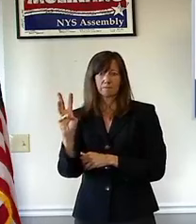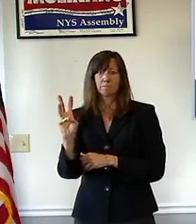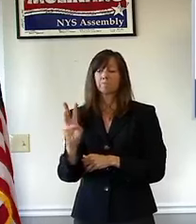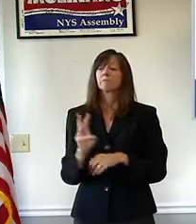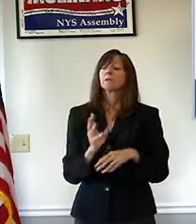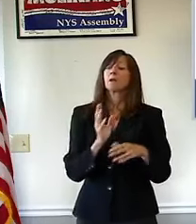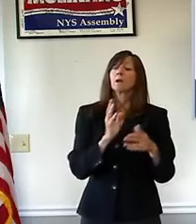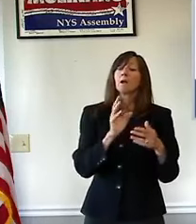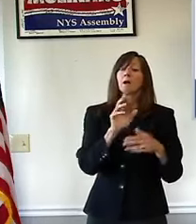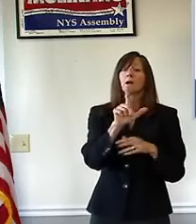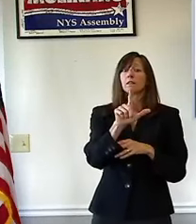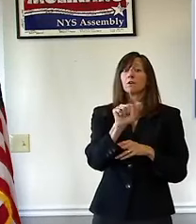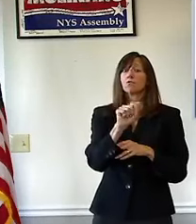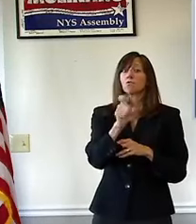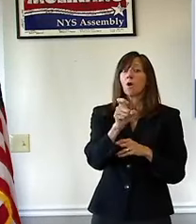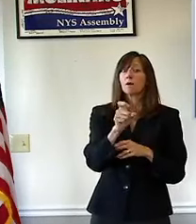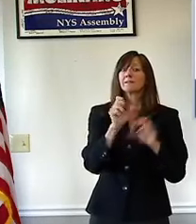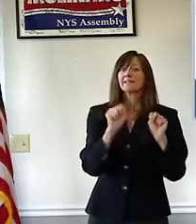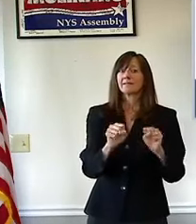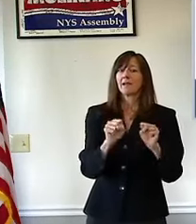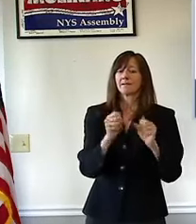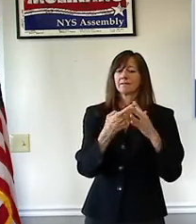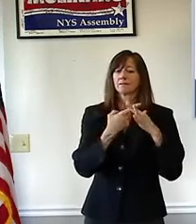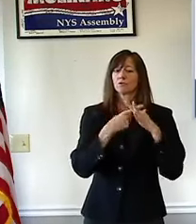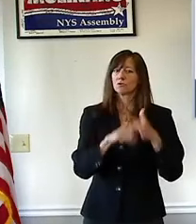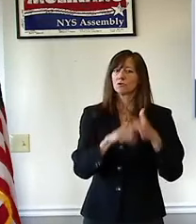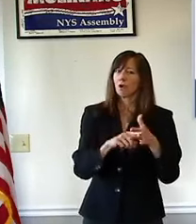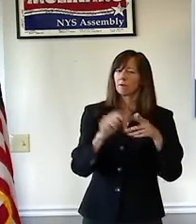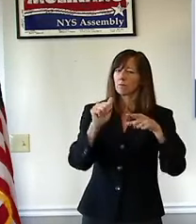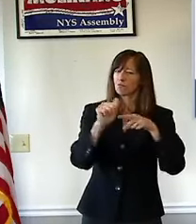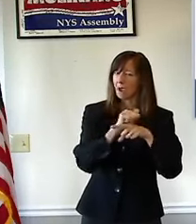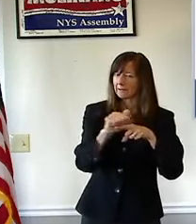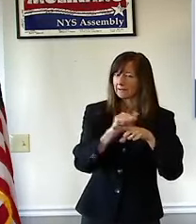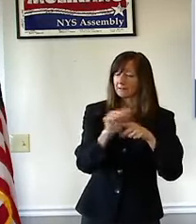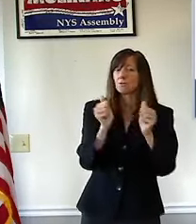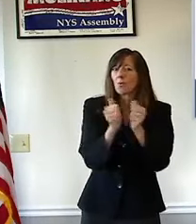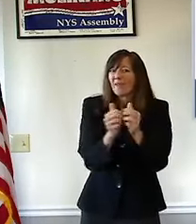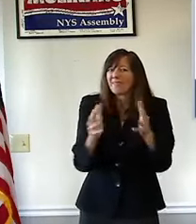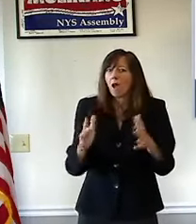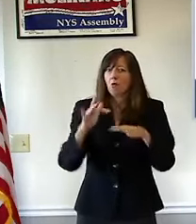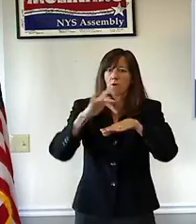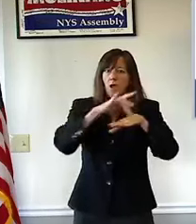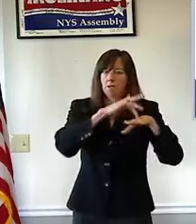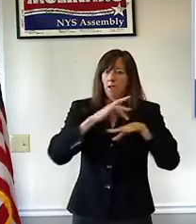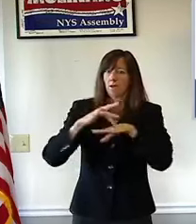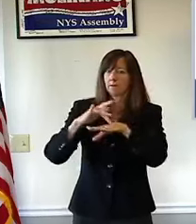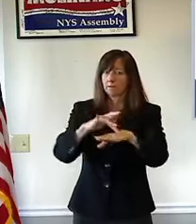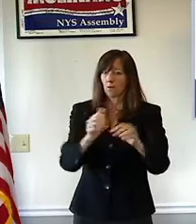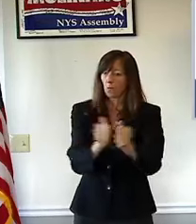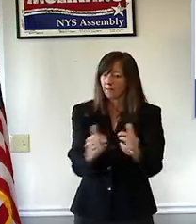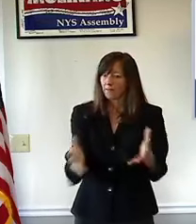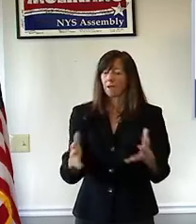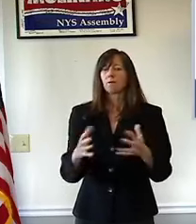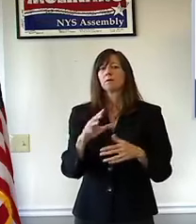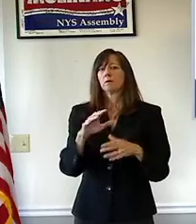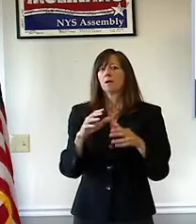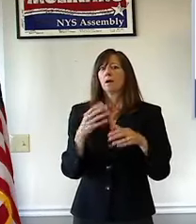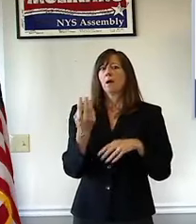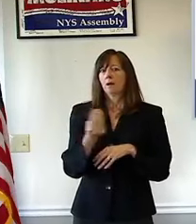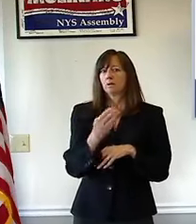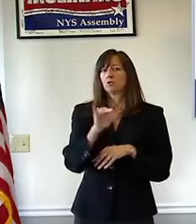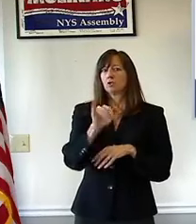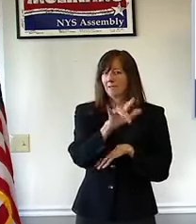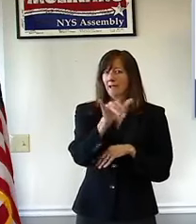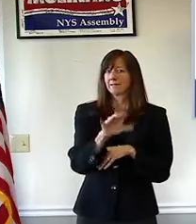July 6th, but they cannot engage in contact competitions. So lacrosse can begin non-contact practice on July 6th. Soccer